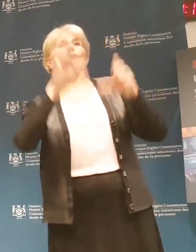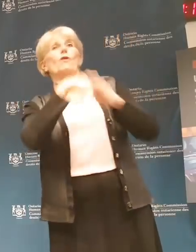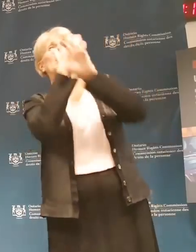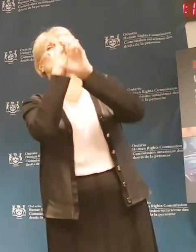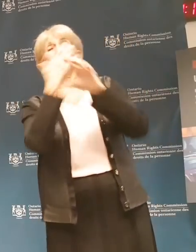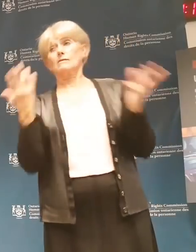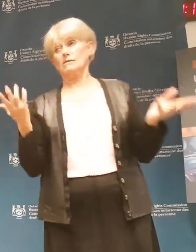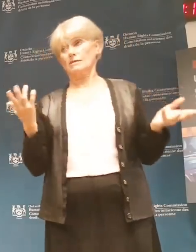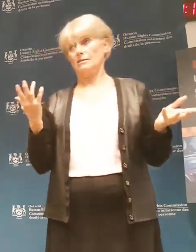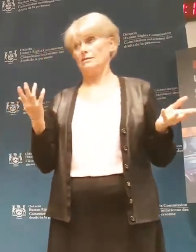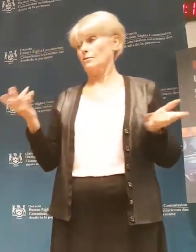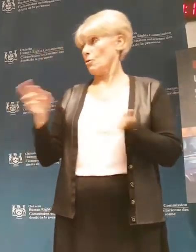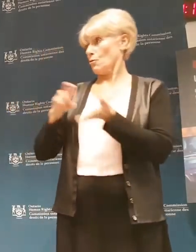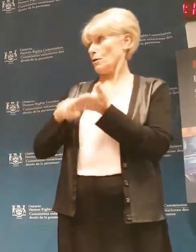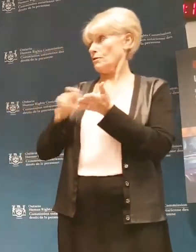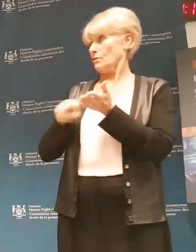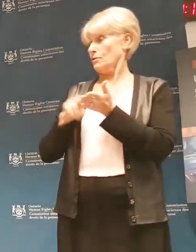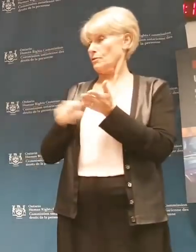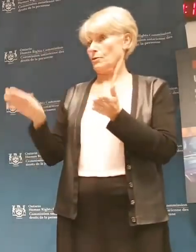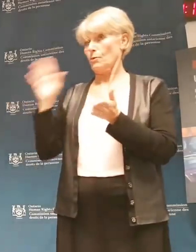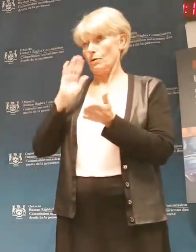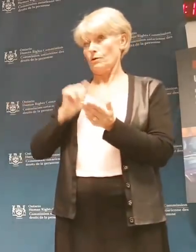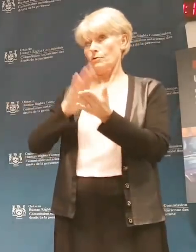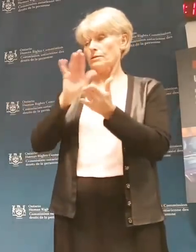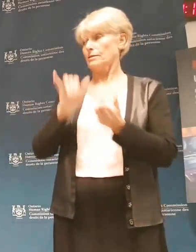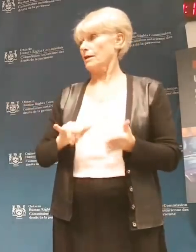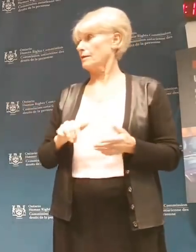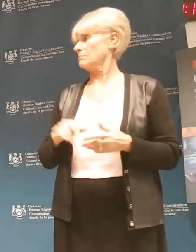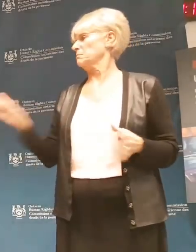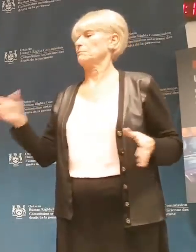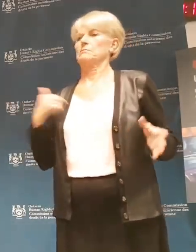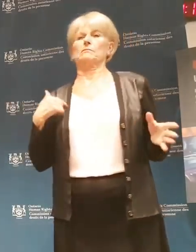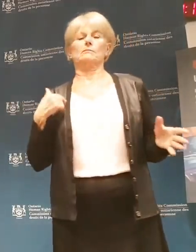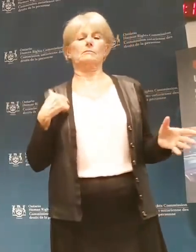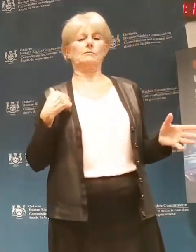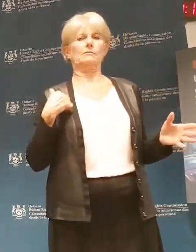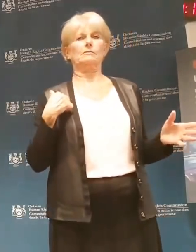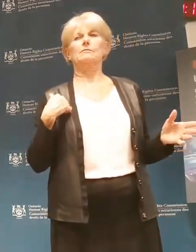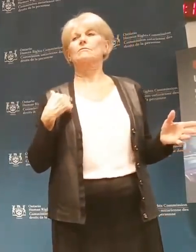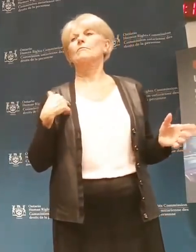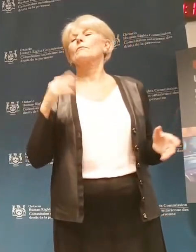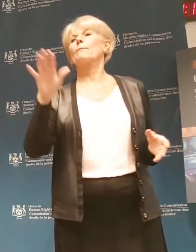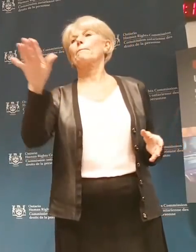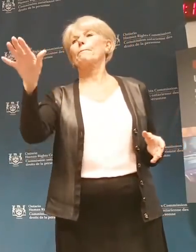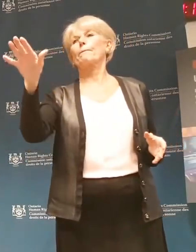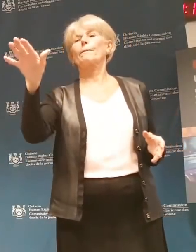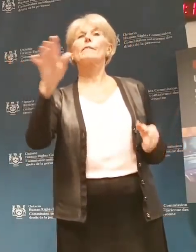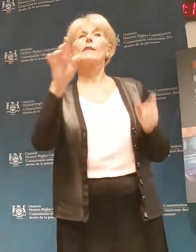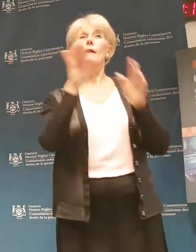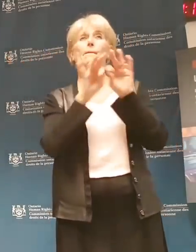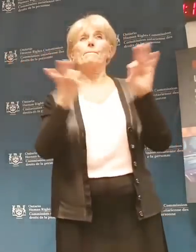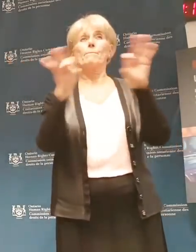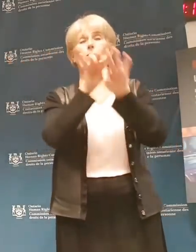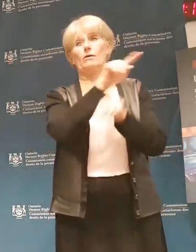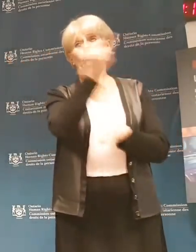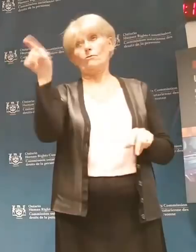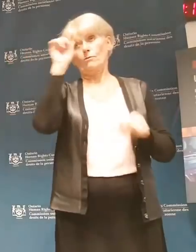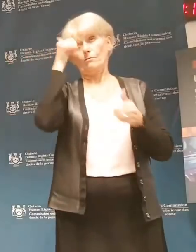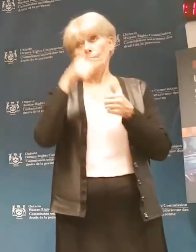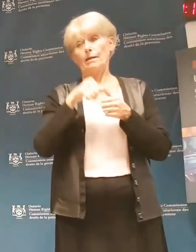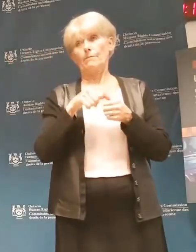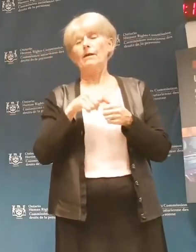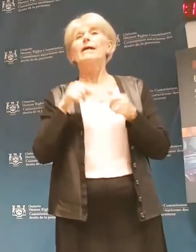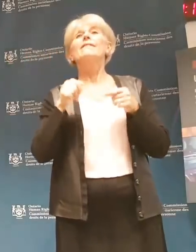if further research is going to address that a little bit. Can I just start? You know, I think it's really important to remember that this